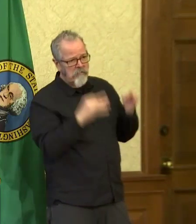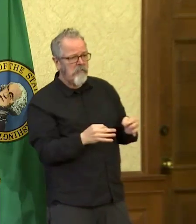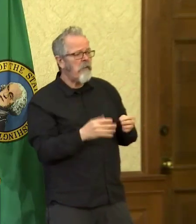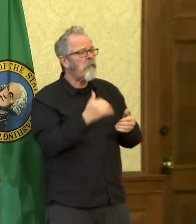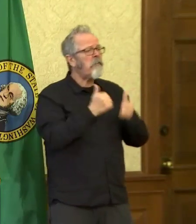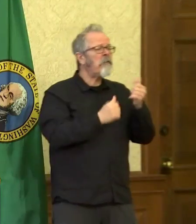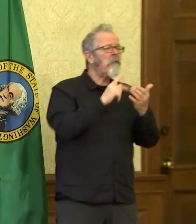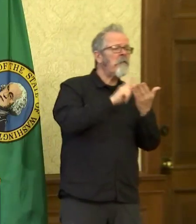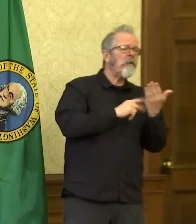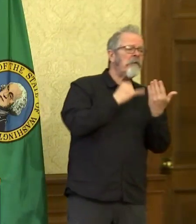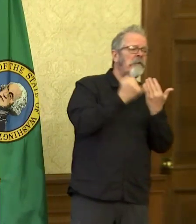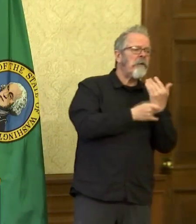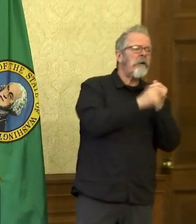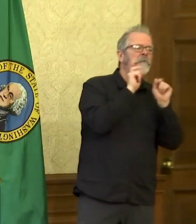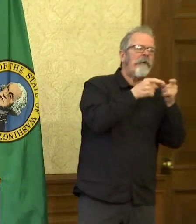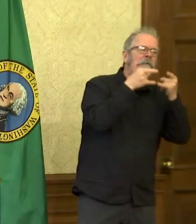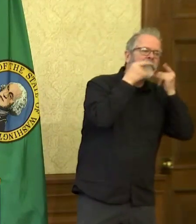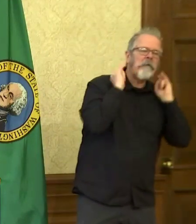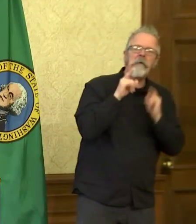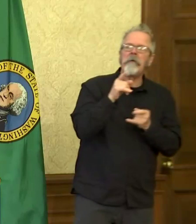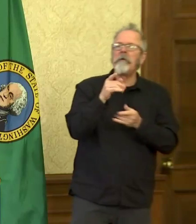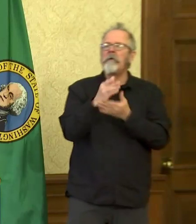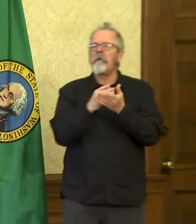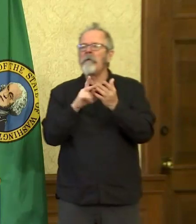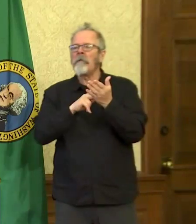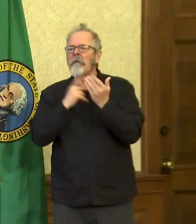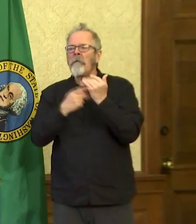on the work itself. And I think that's a real strength of this approach.